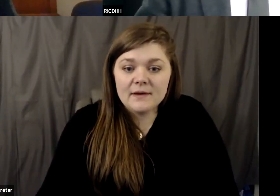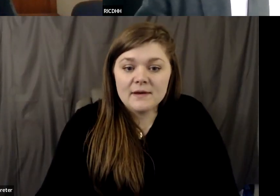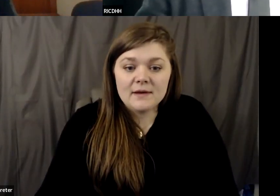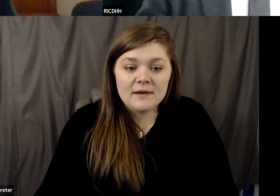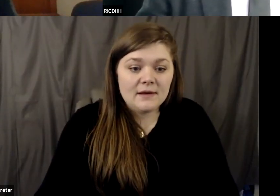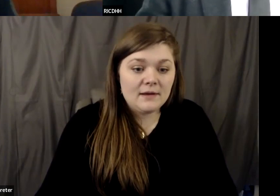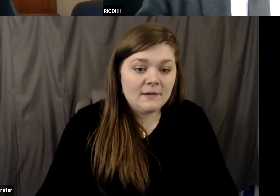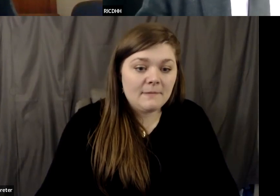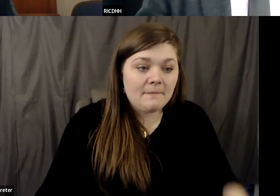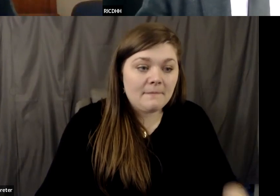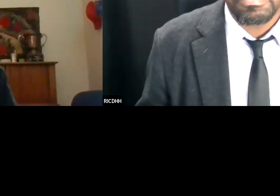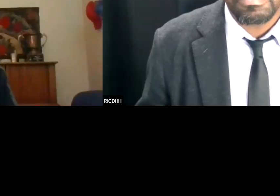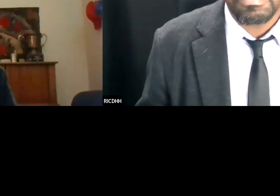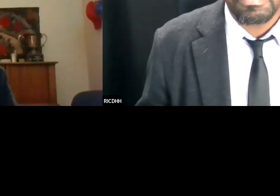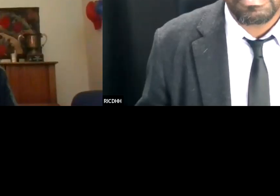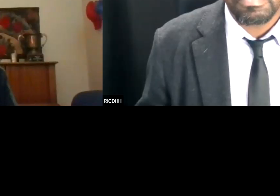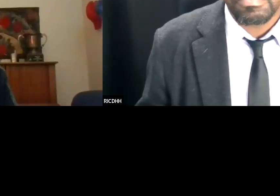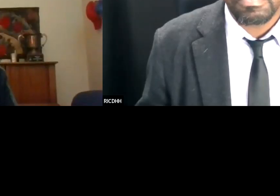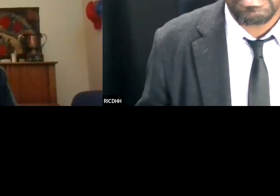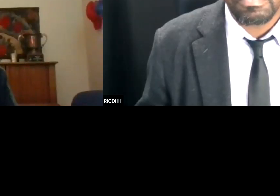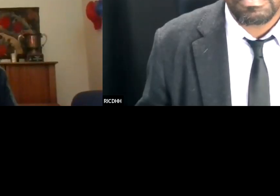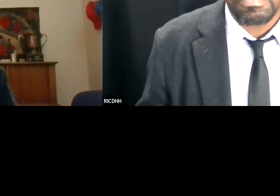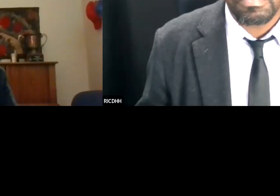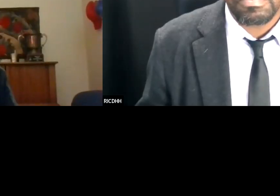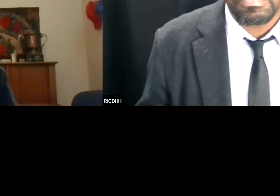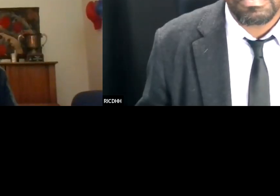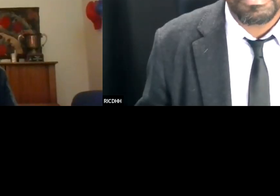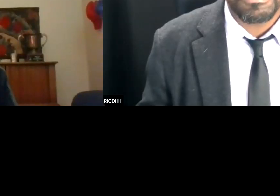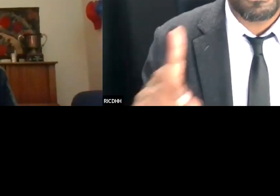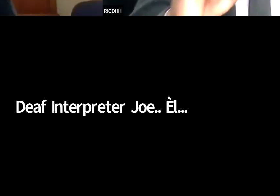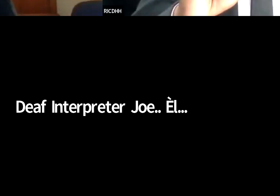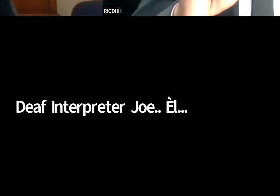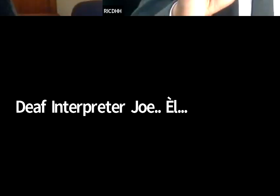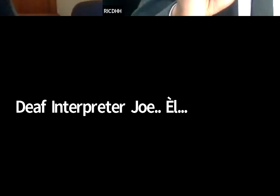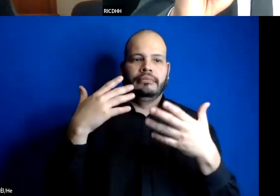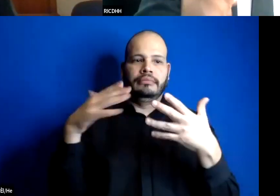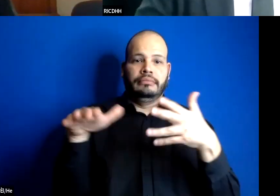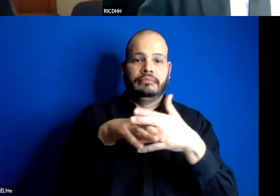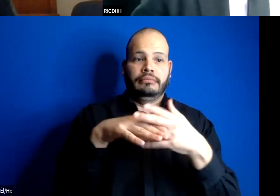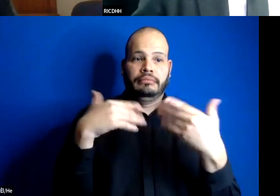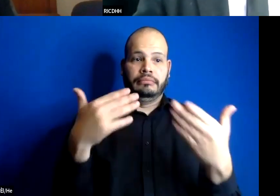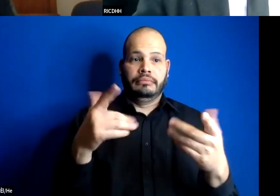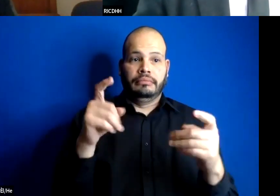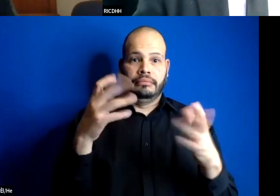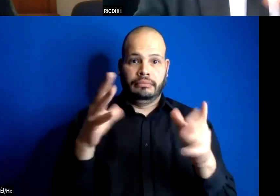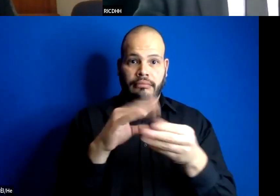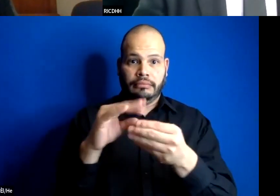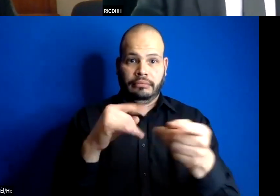Are people finished with comments so that we could have this short break?